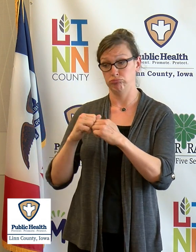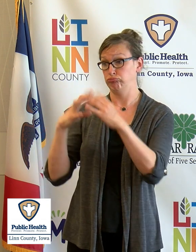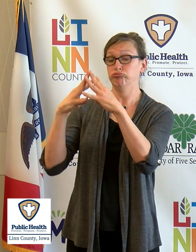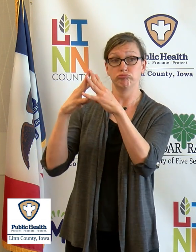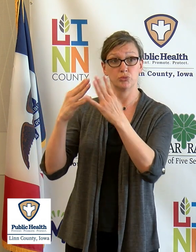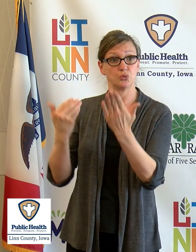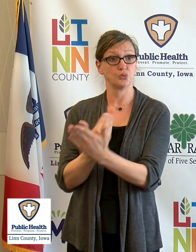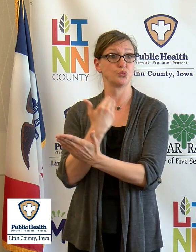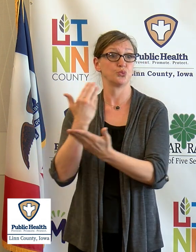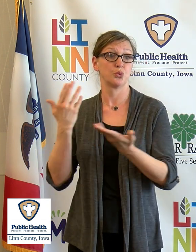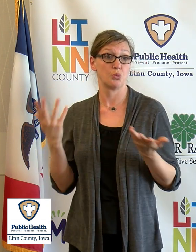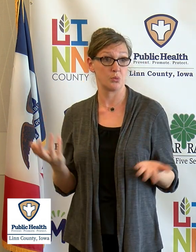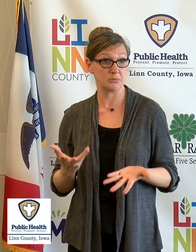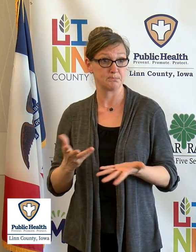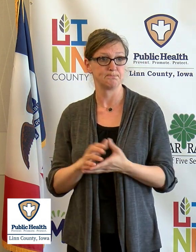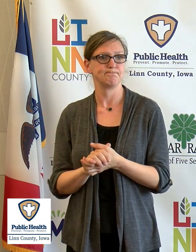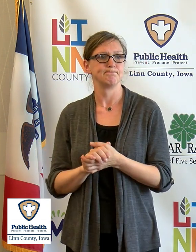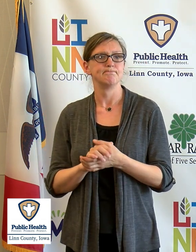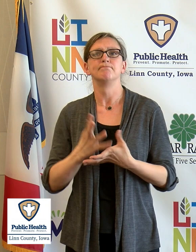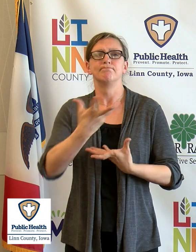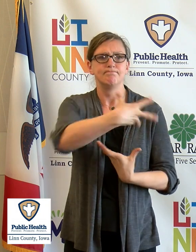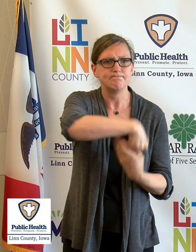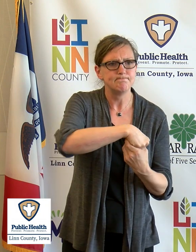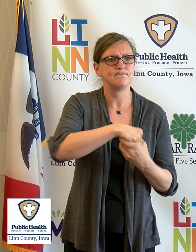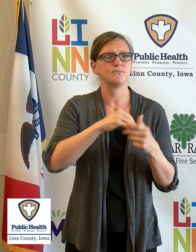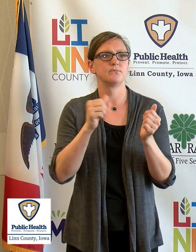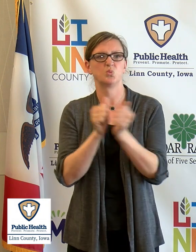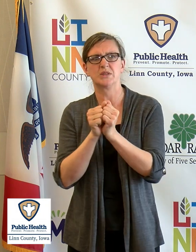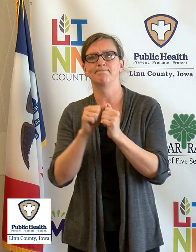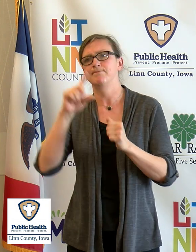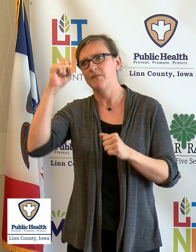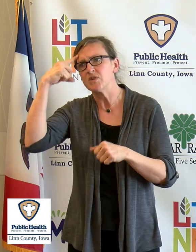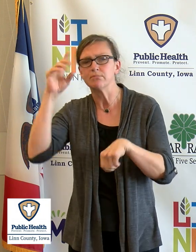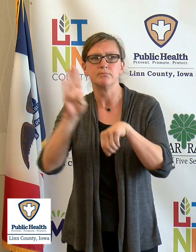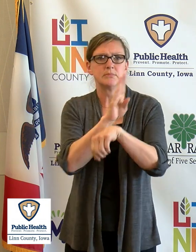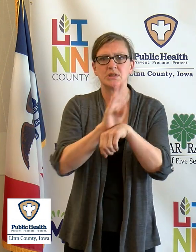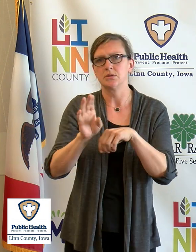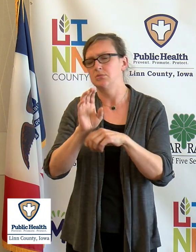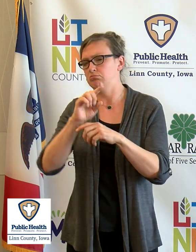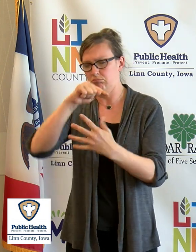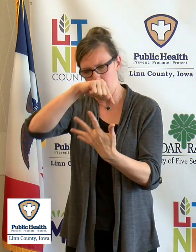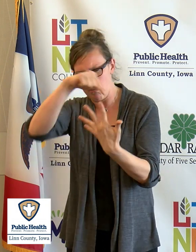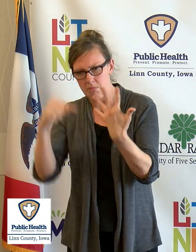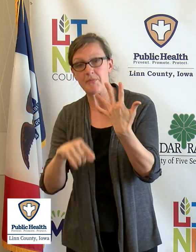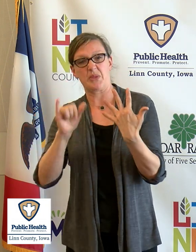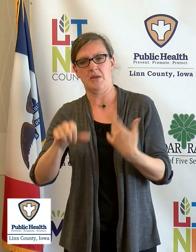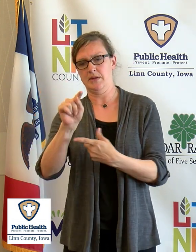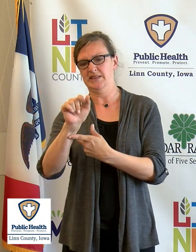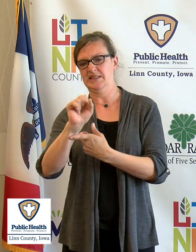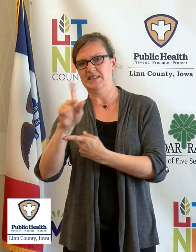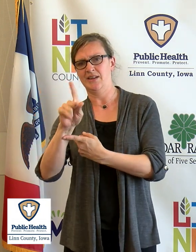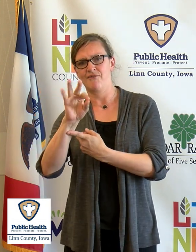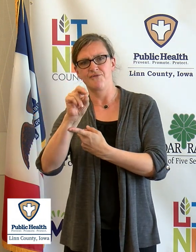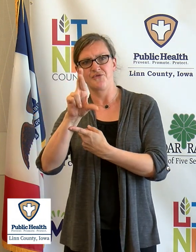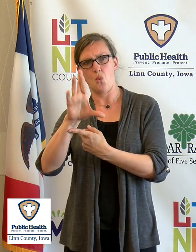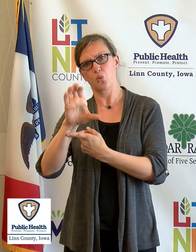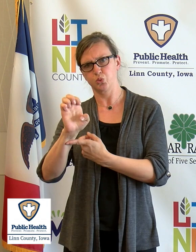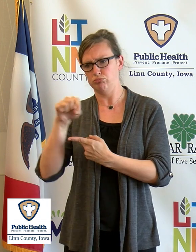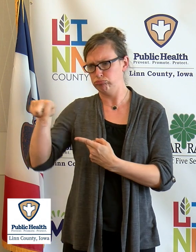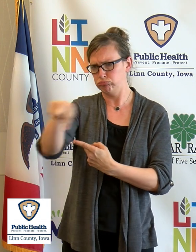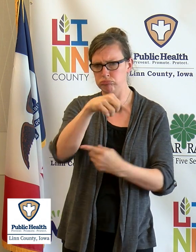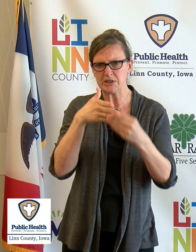government, business and economic development, health, human services, and faith communities. The task force will begin